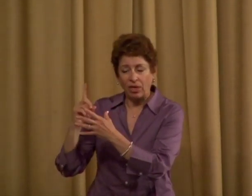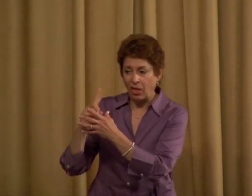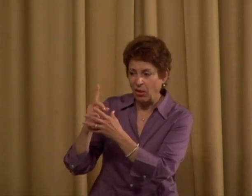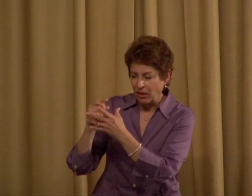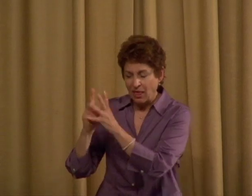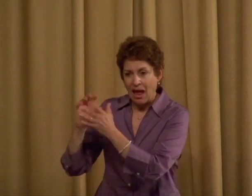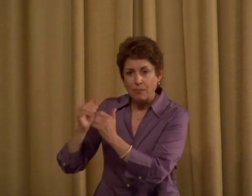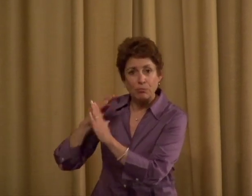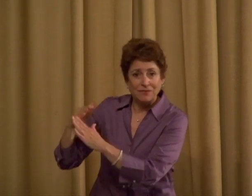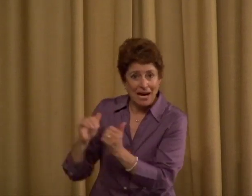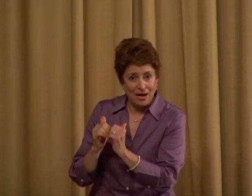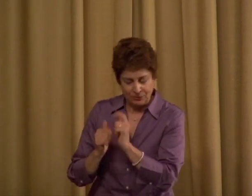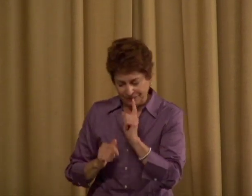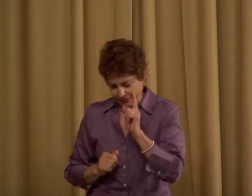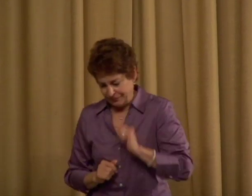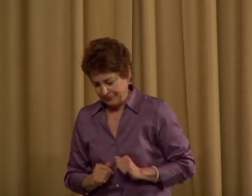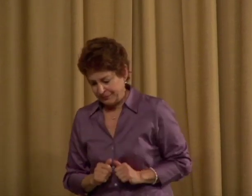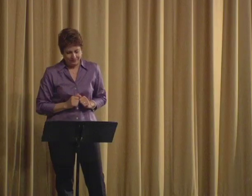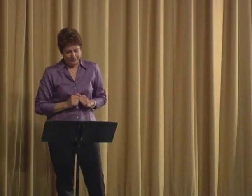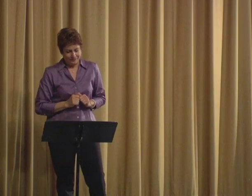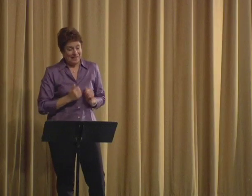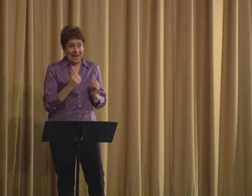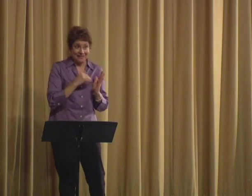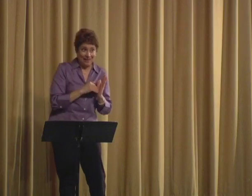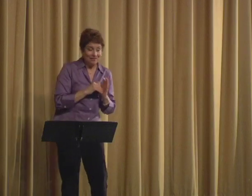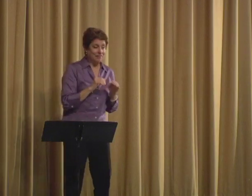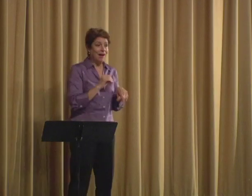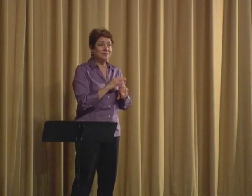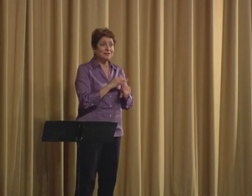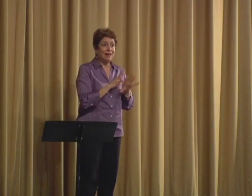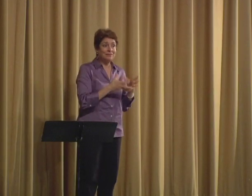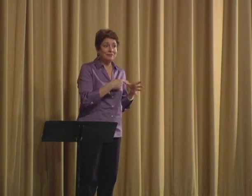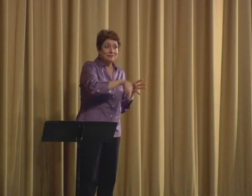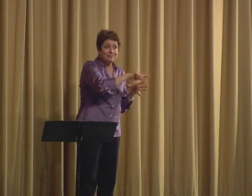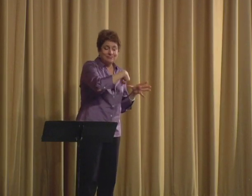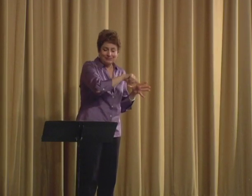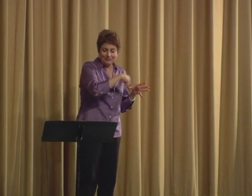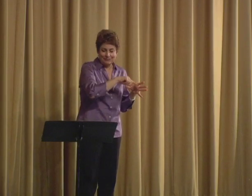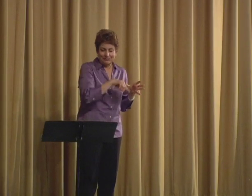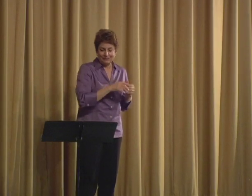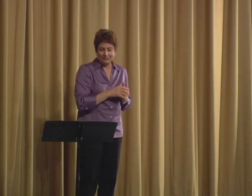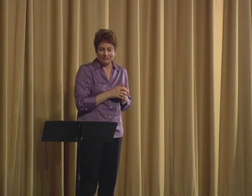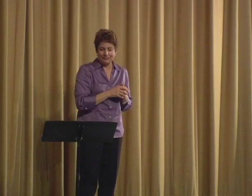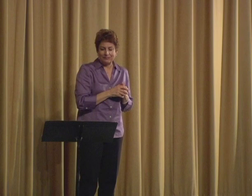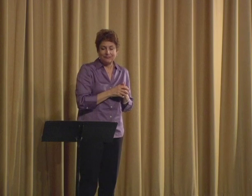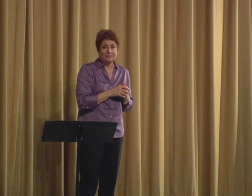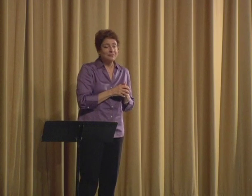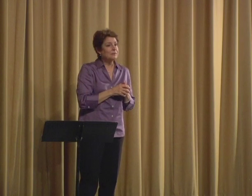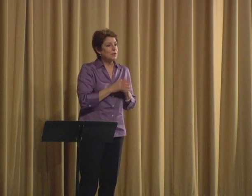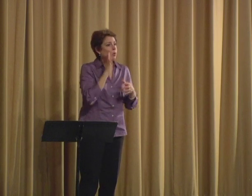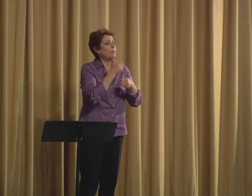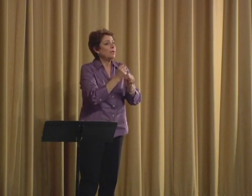There's something blocking, and how do we prevent that? So again, you've got that team of